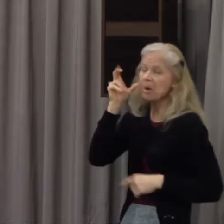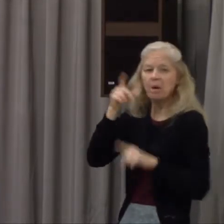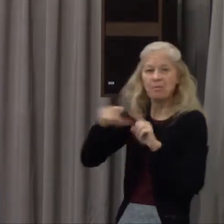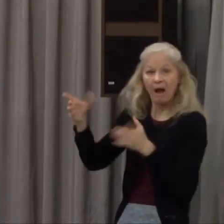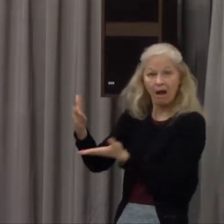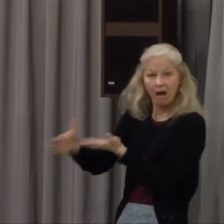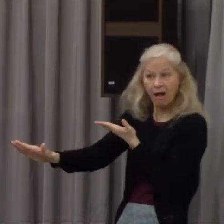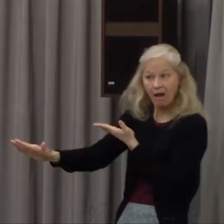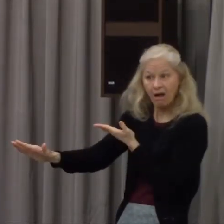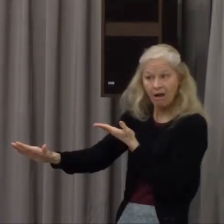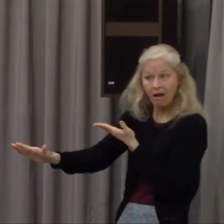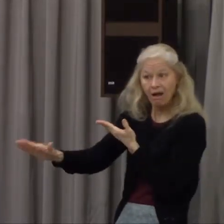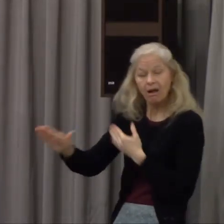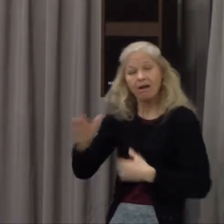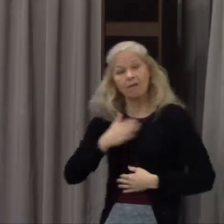Wow.